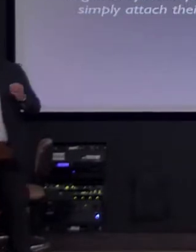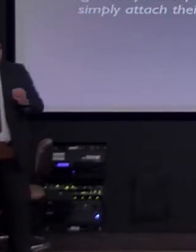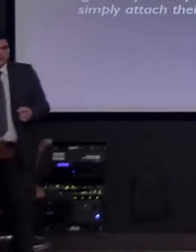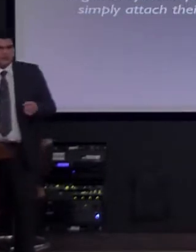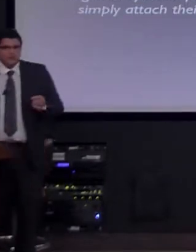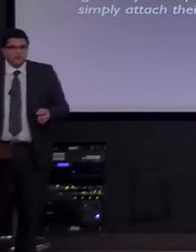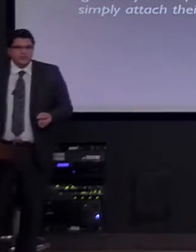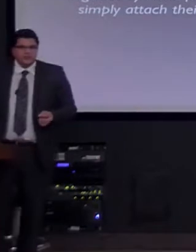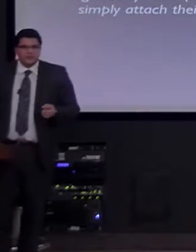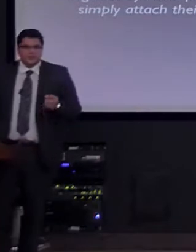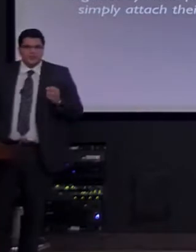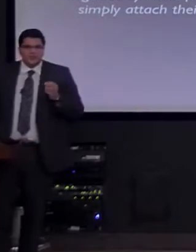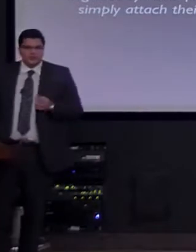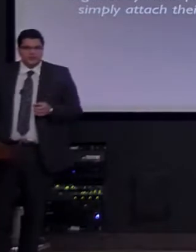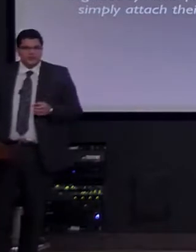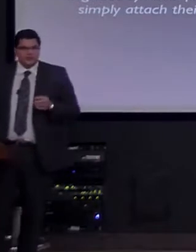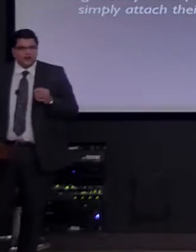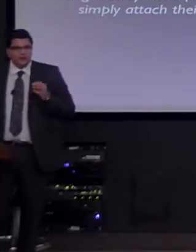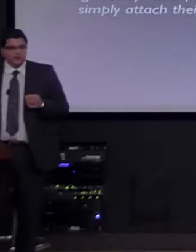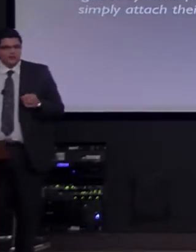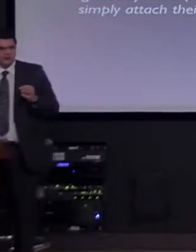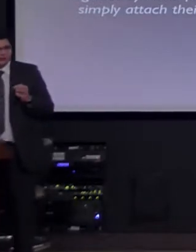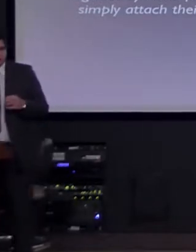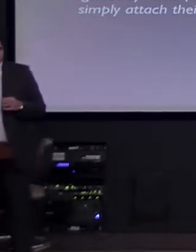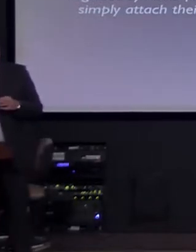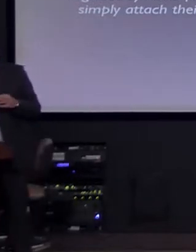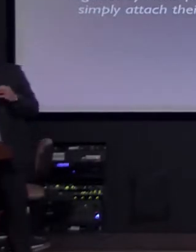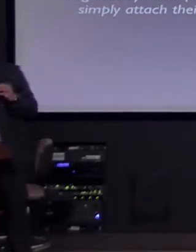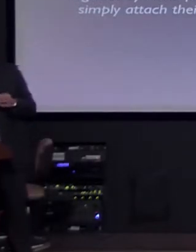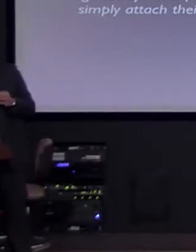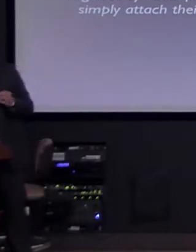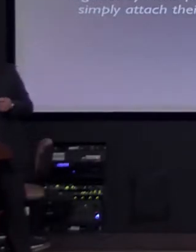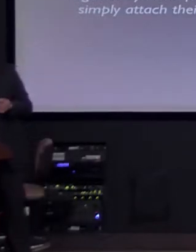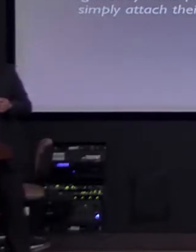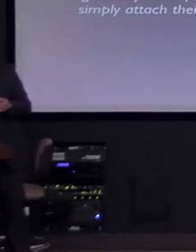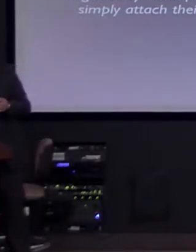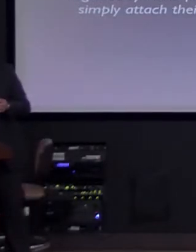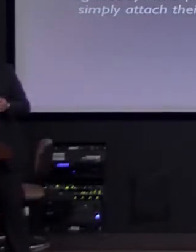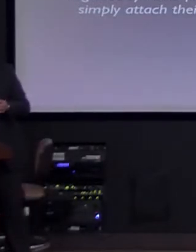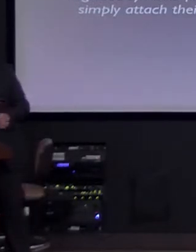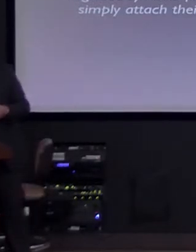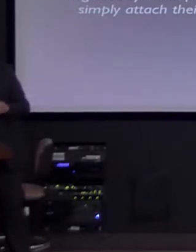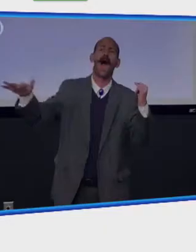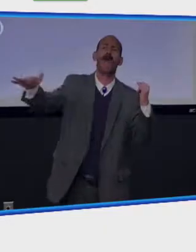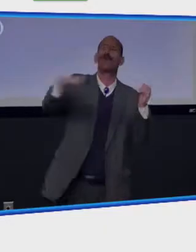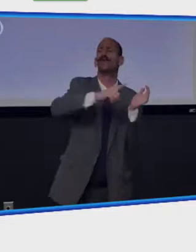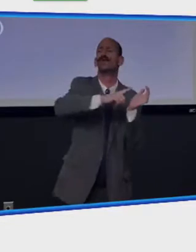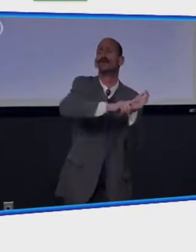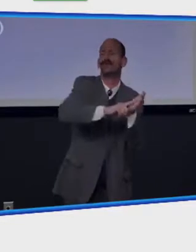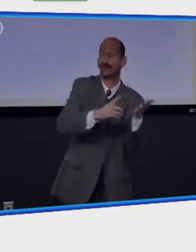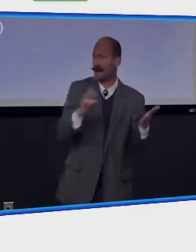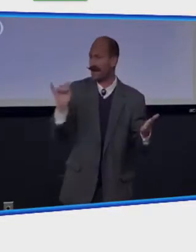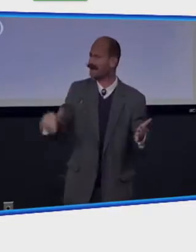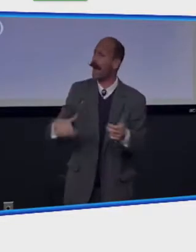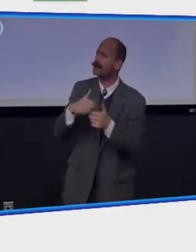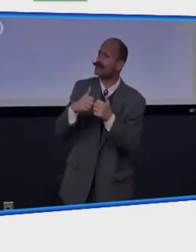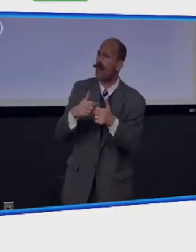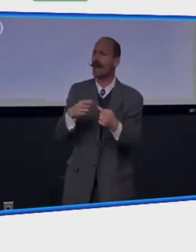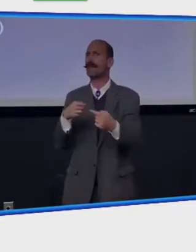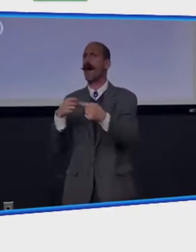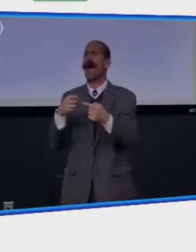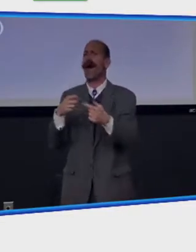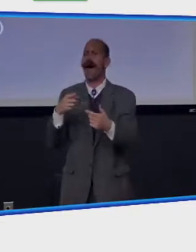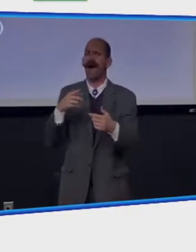there's lots of proposals out there in the literature for how we should solve the symbol grounding problem. Here is perhaps the most dominant